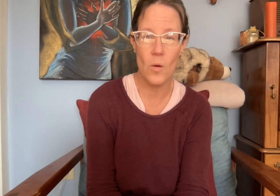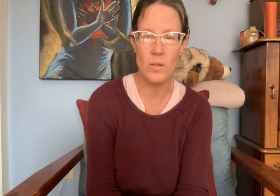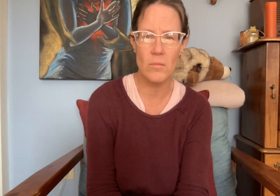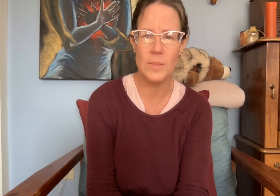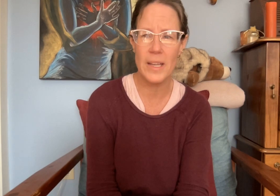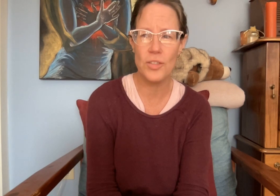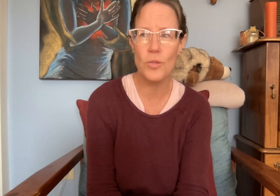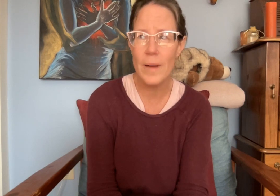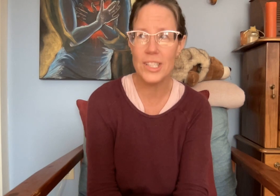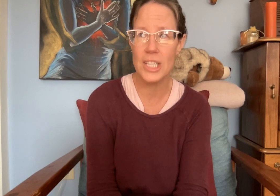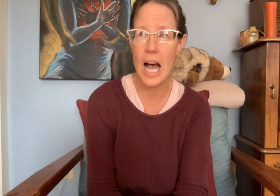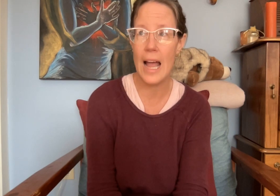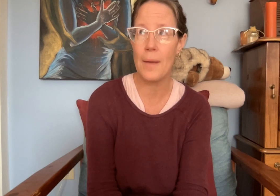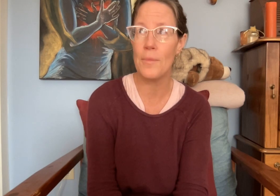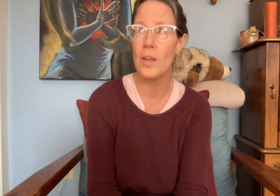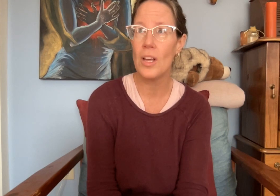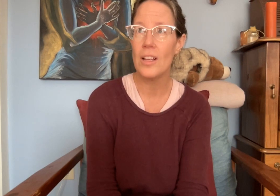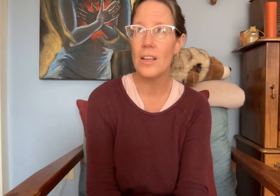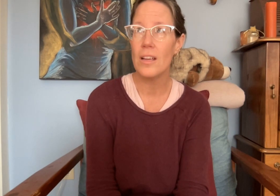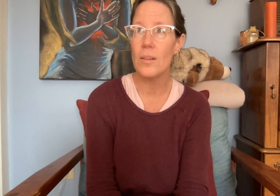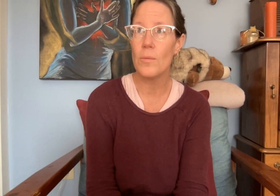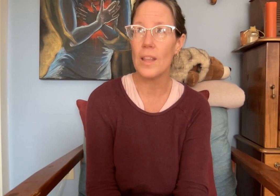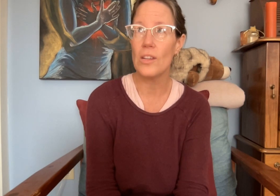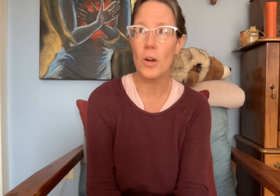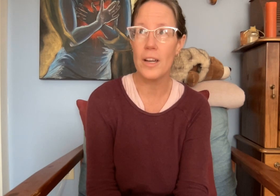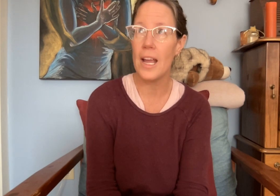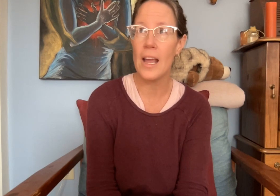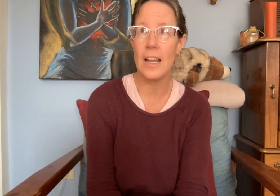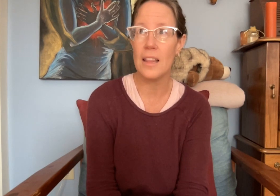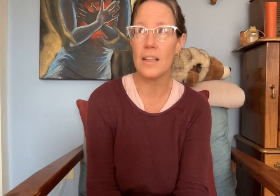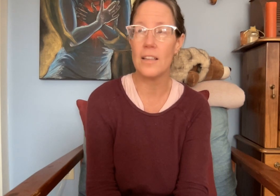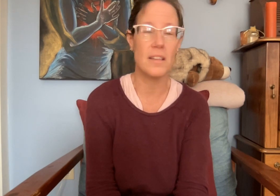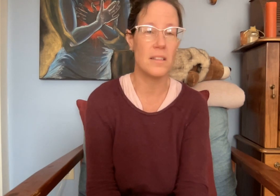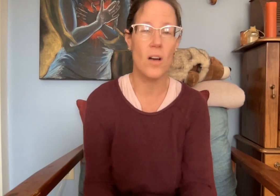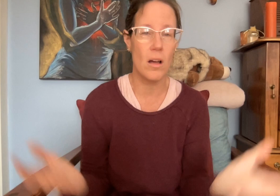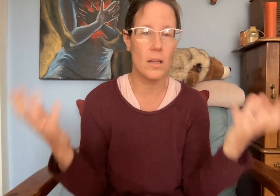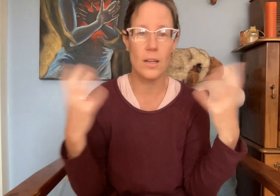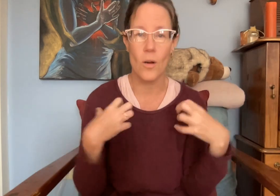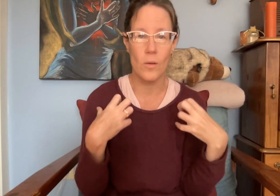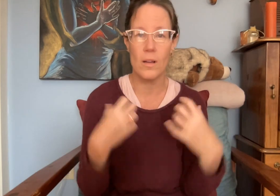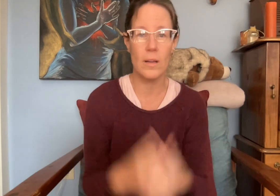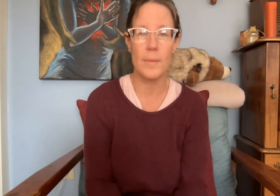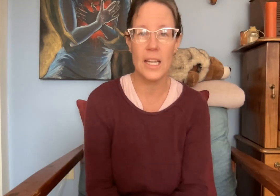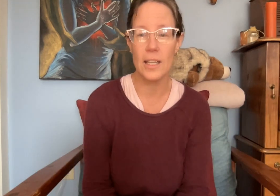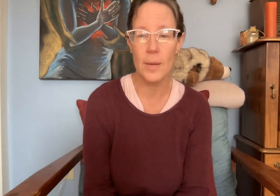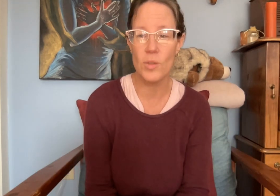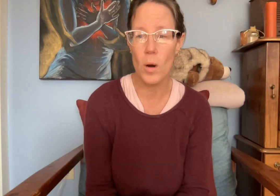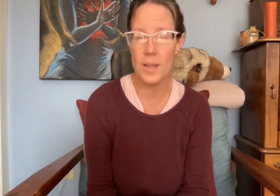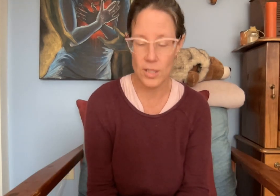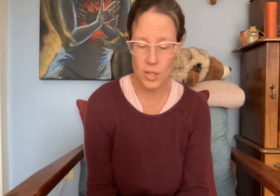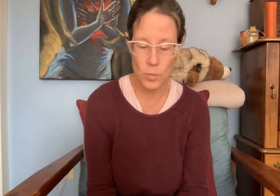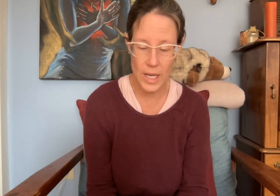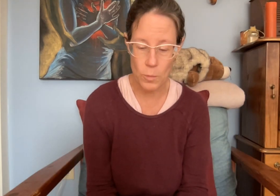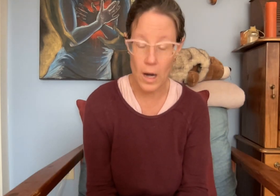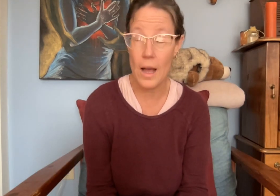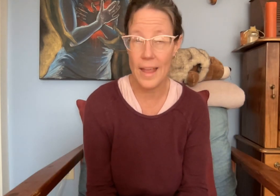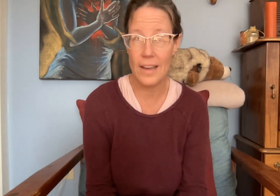don't spend too much time with learning anything that doesn't, immediately absorb into you. We can work on that during